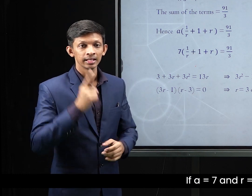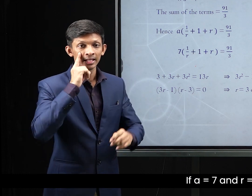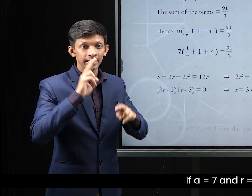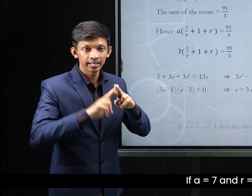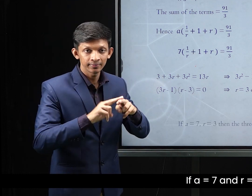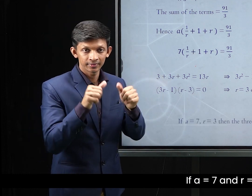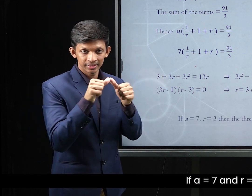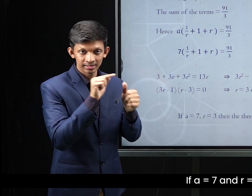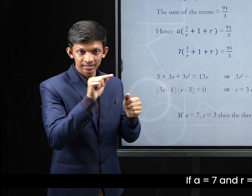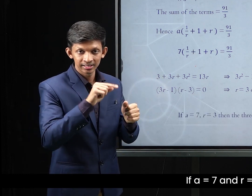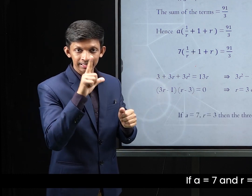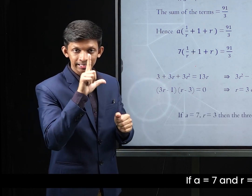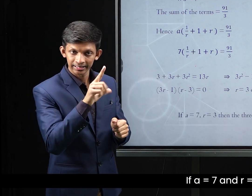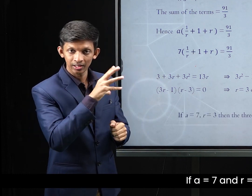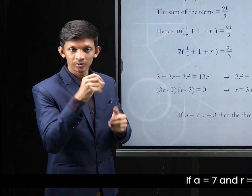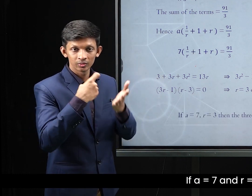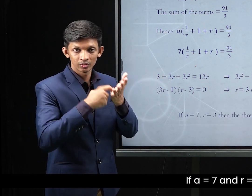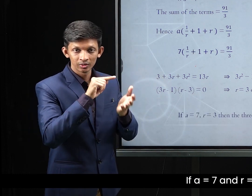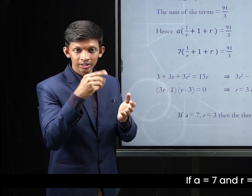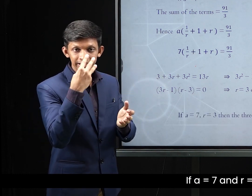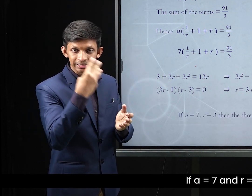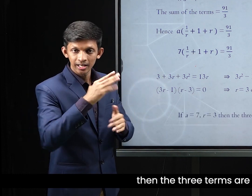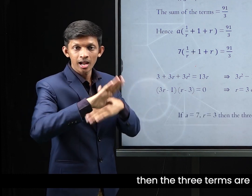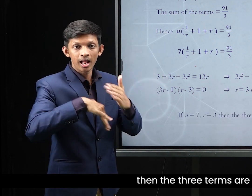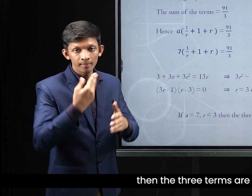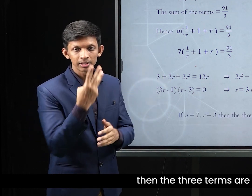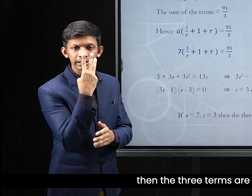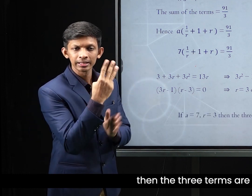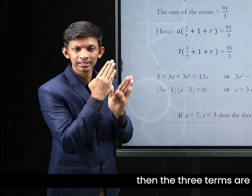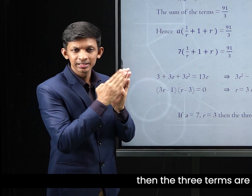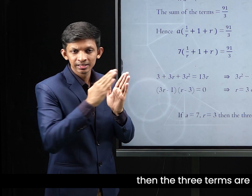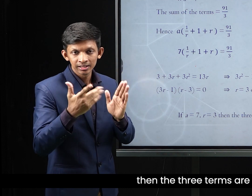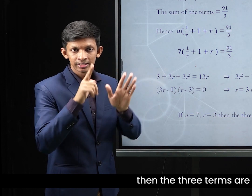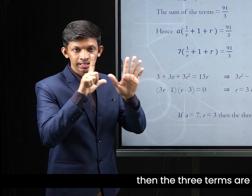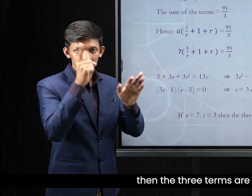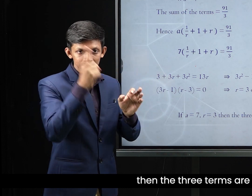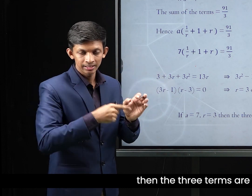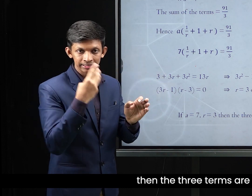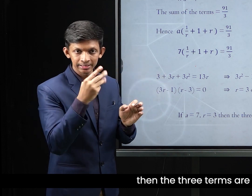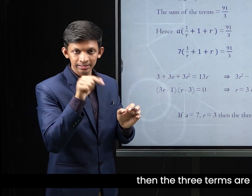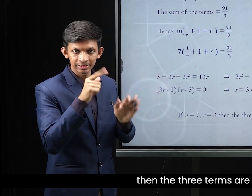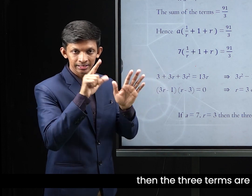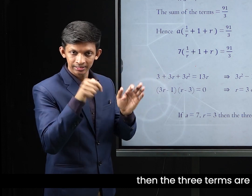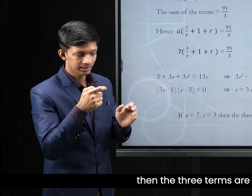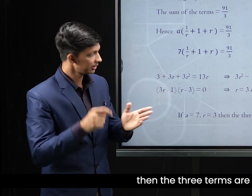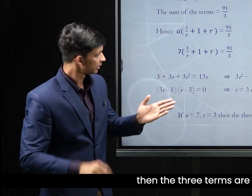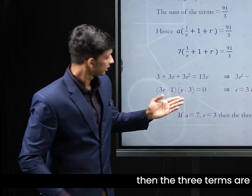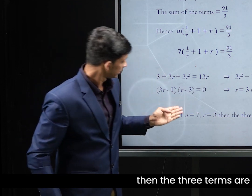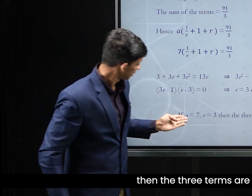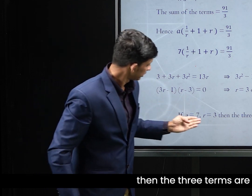If a is equal to 7 and r is equal to 3, then the three terms are 7 by 3, 7 and 21.